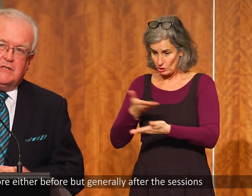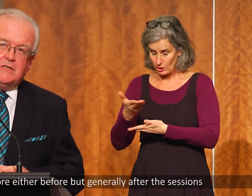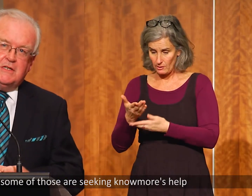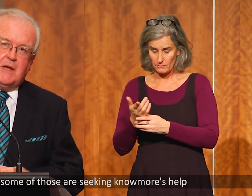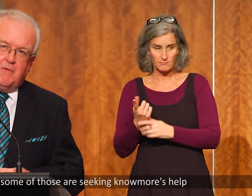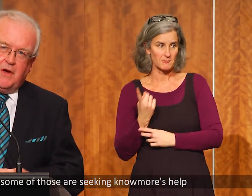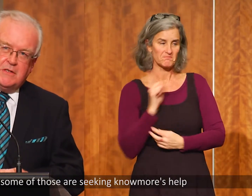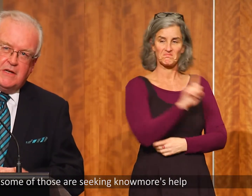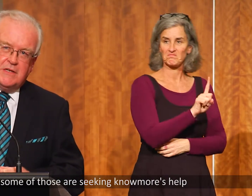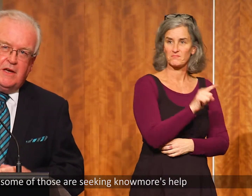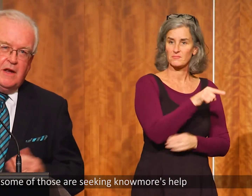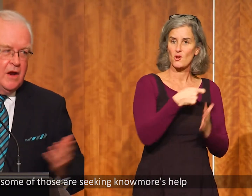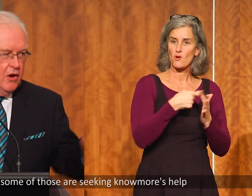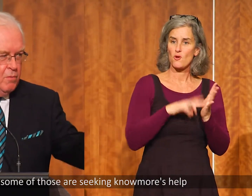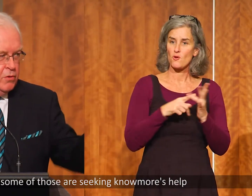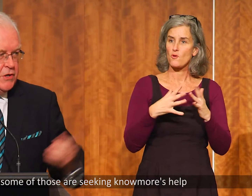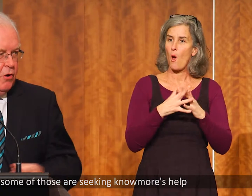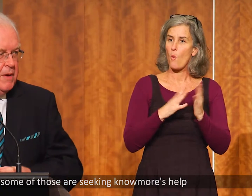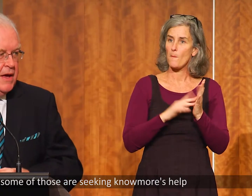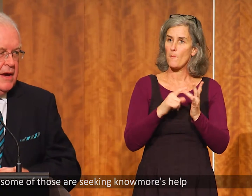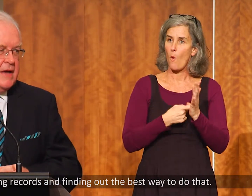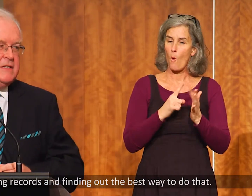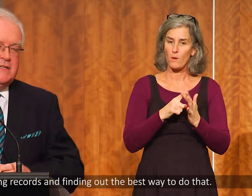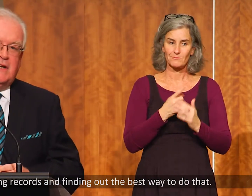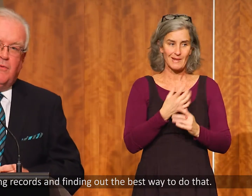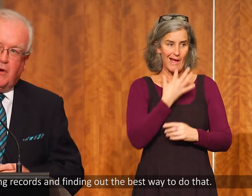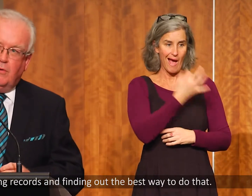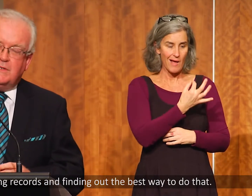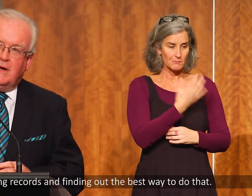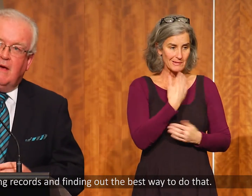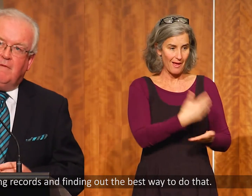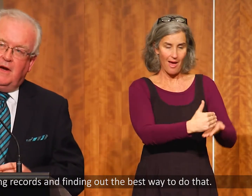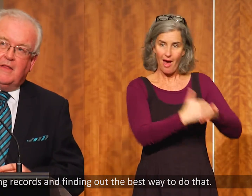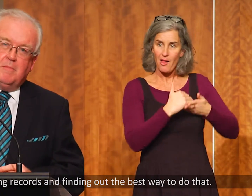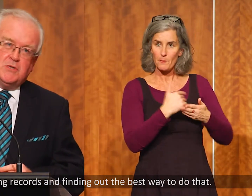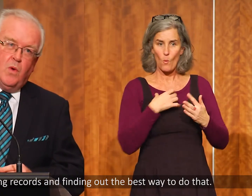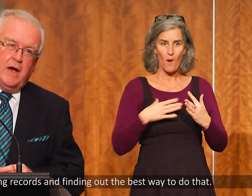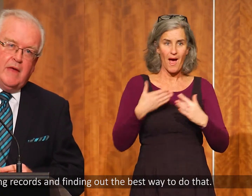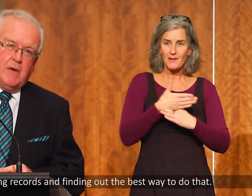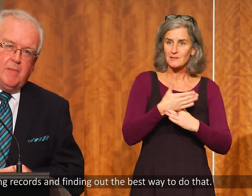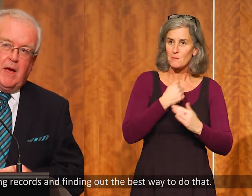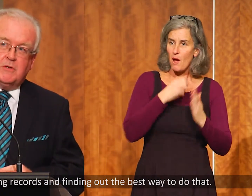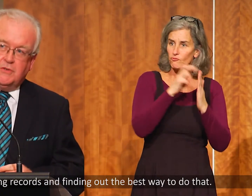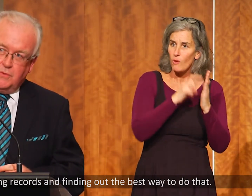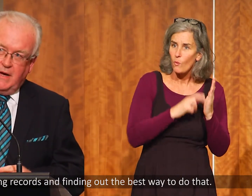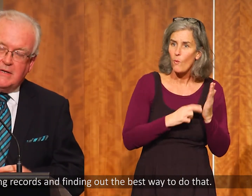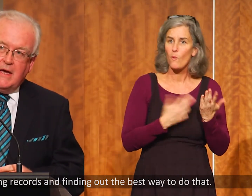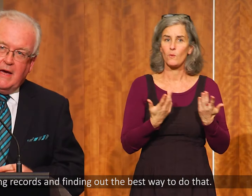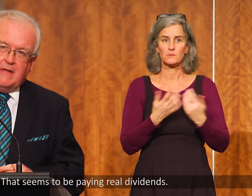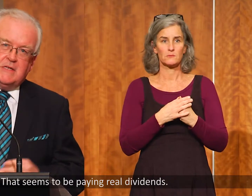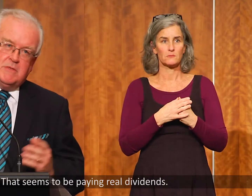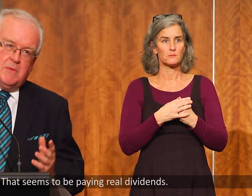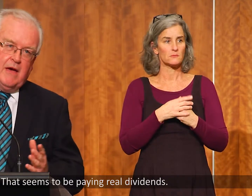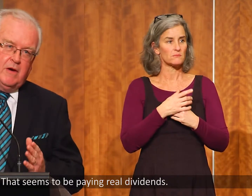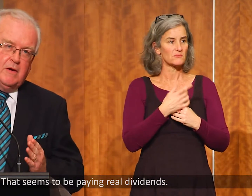the sessions, and some of those are seeking Know More's help in accessing records and finding out the best way they may be able to do that.